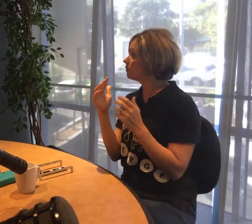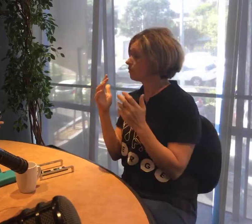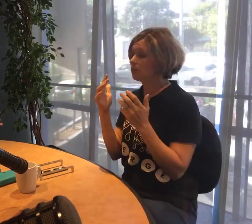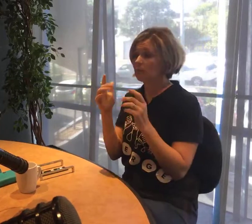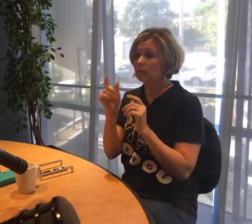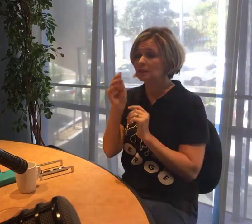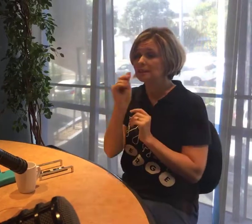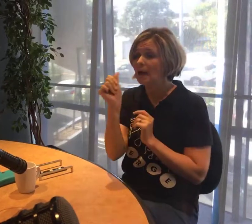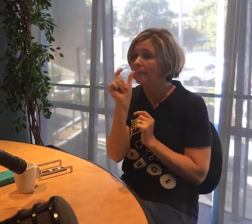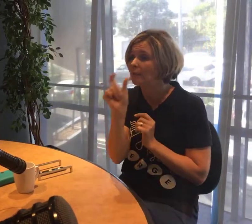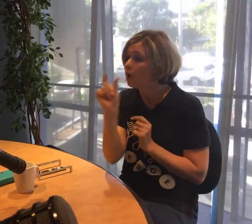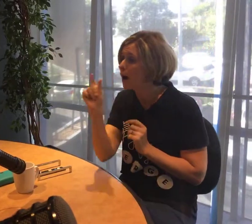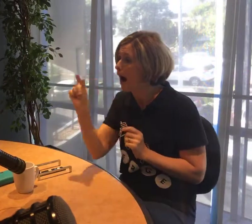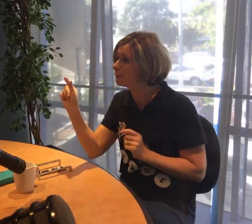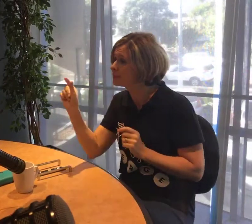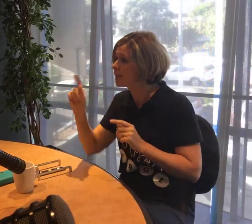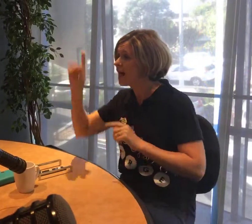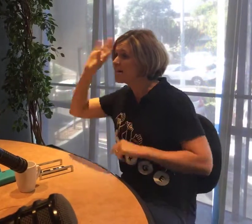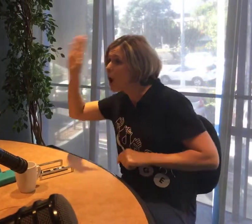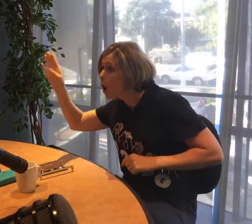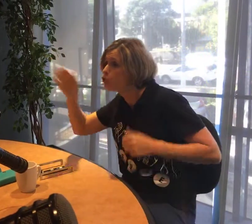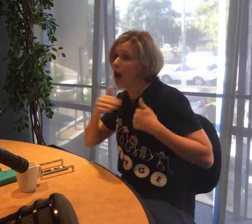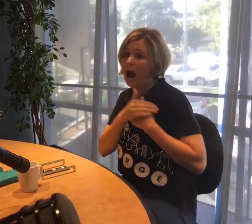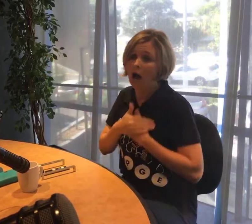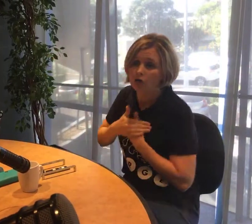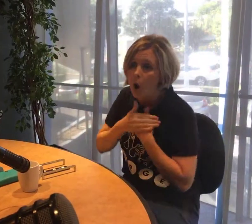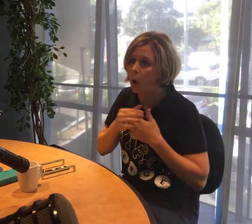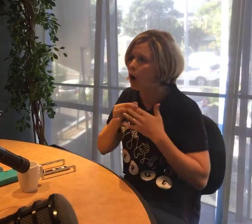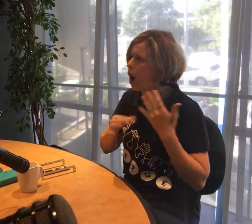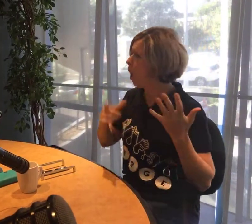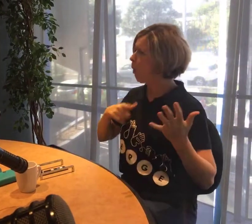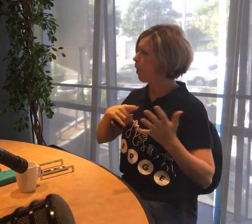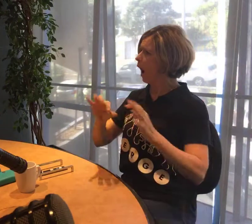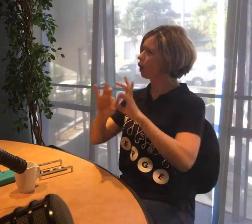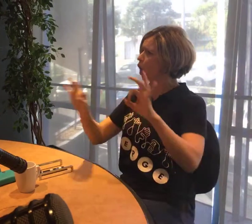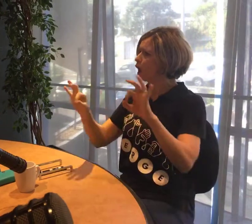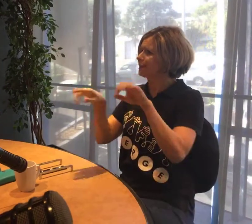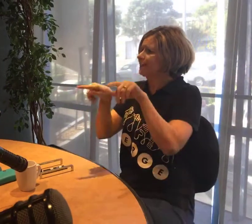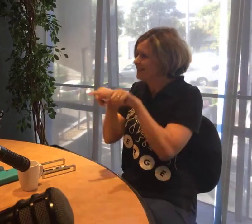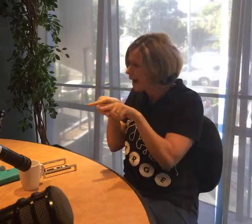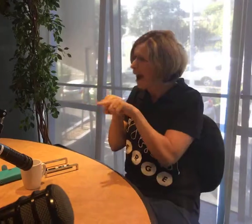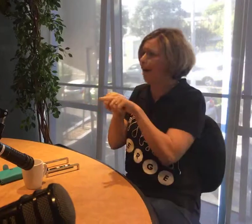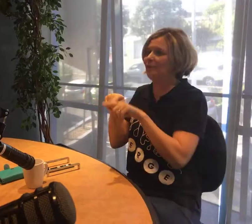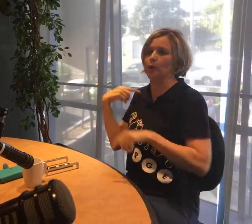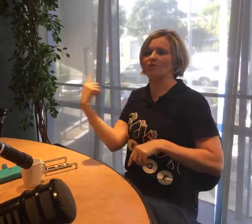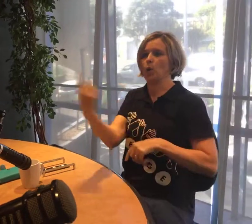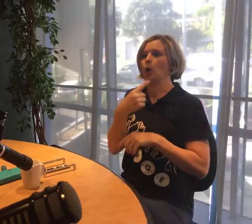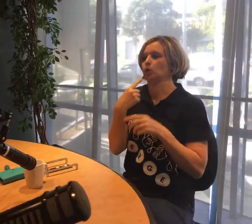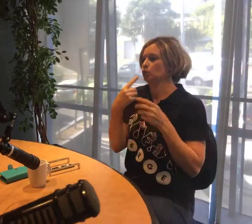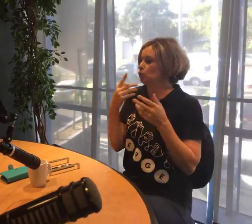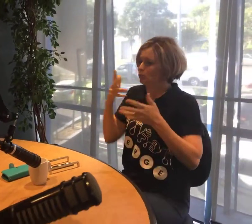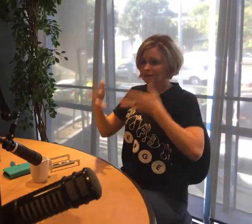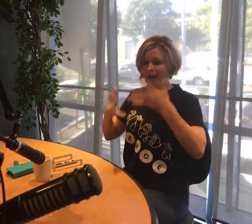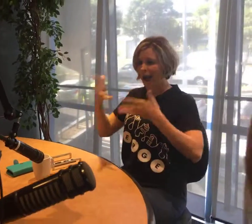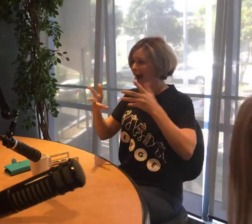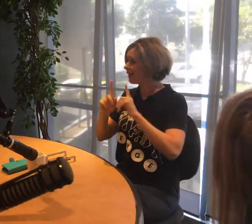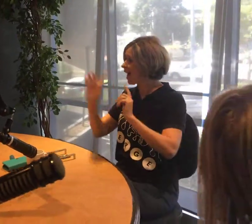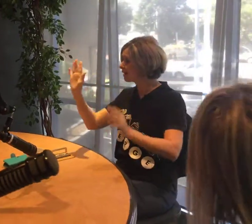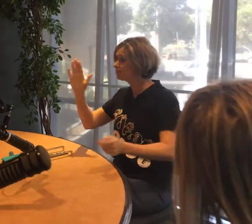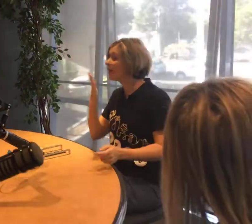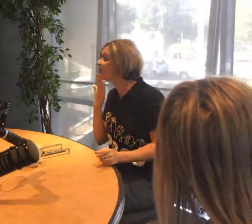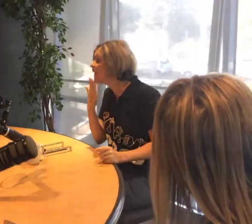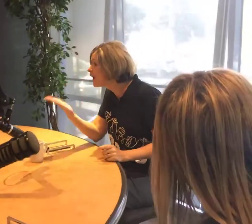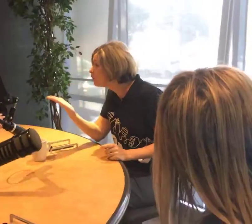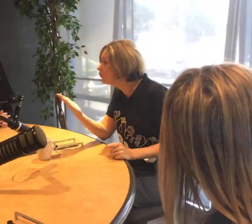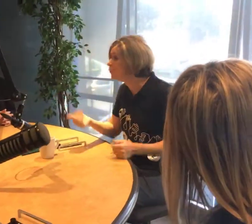I suppose, knew te reo Māori or some vocab, for example, kia ora, aroha, then we really want to